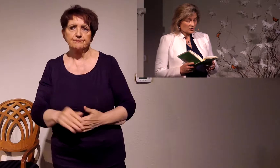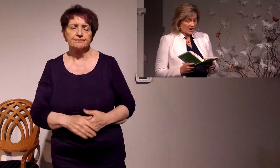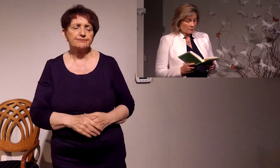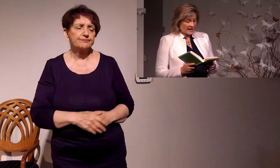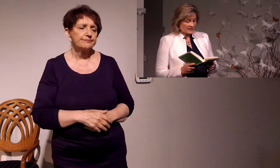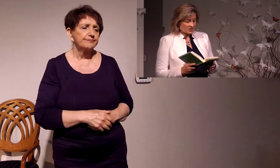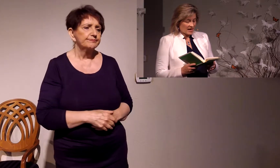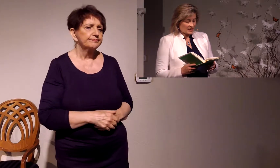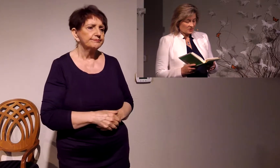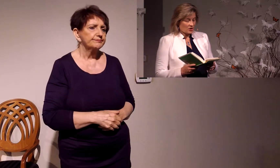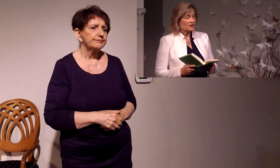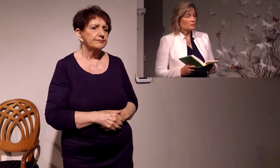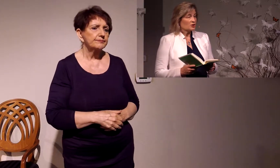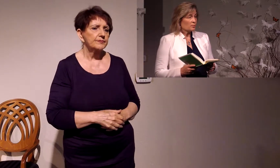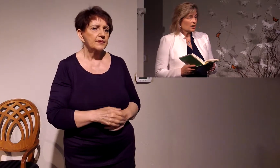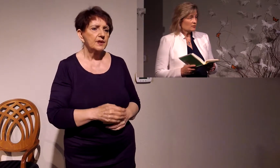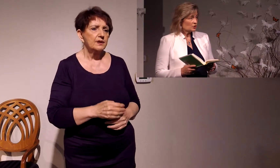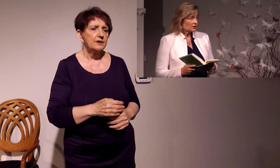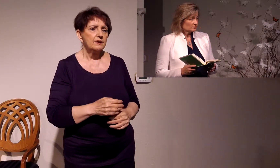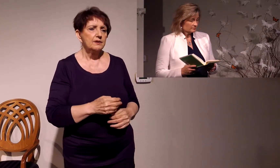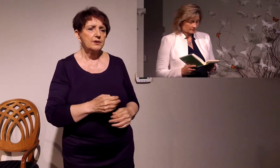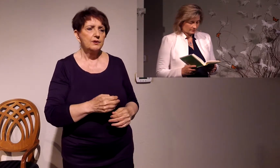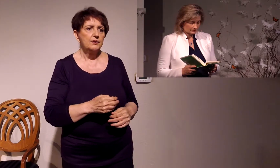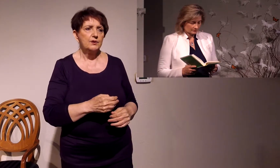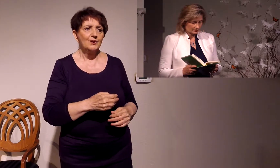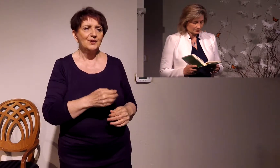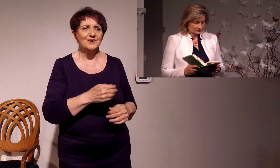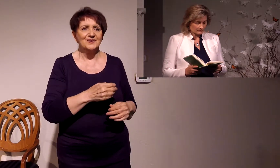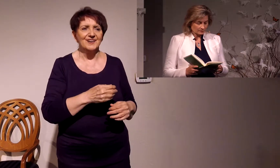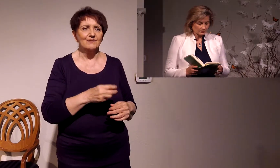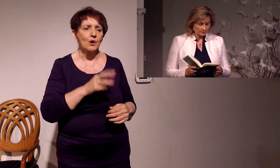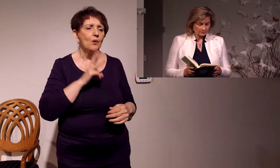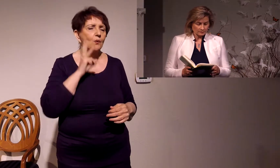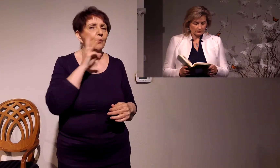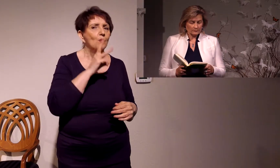You have champagne taste on a beer pocketbook.